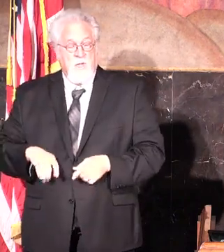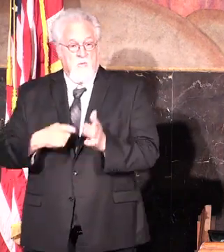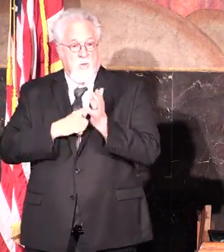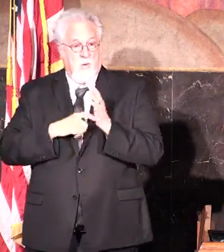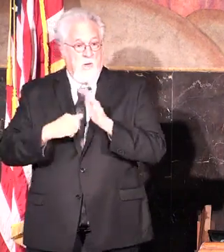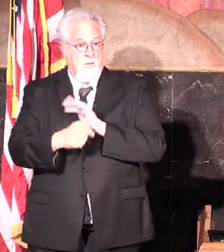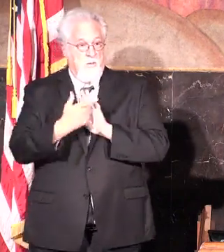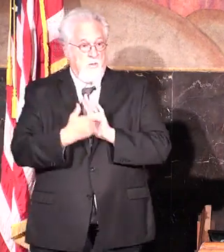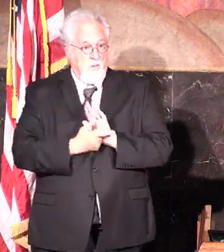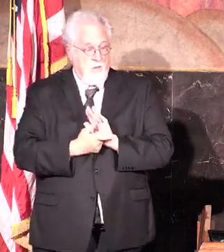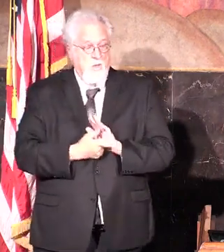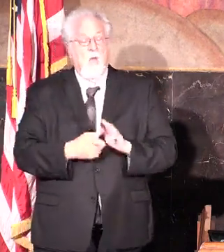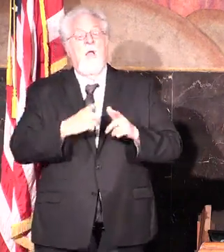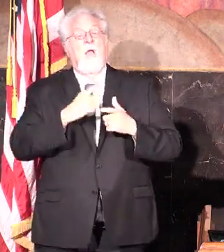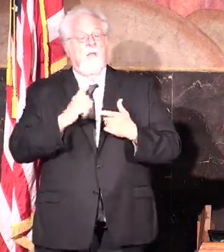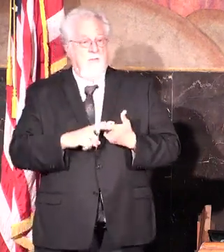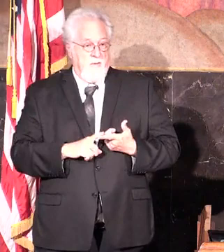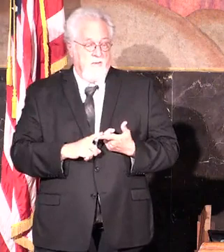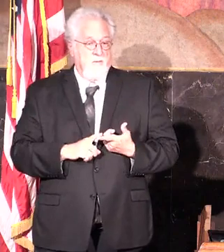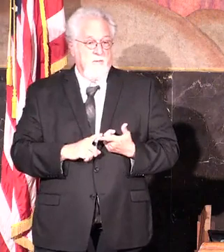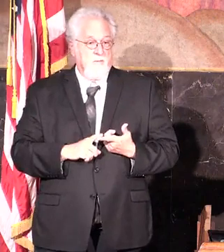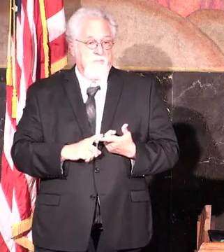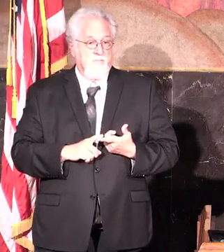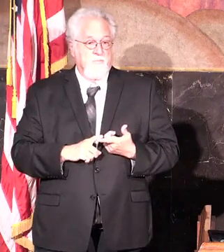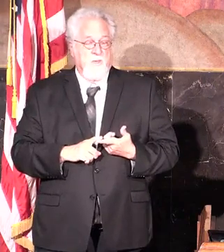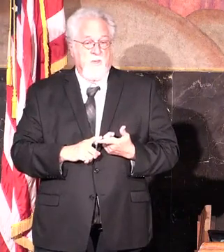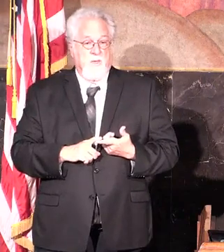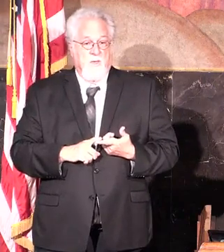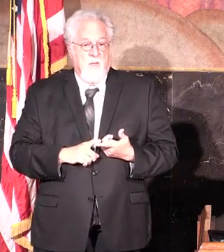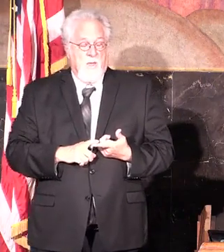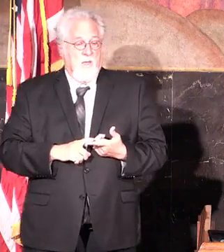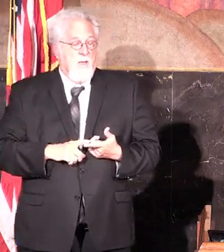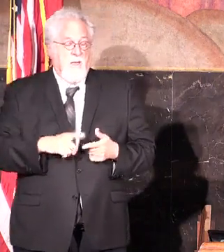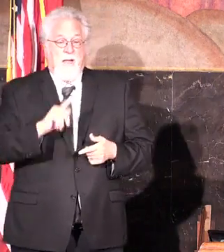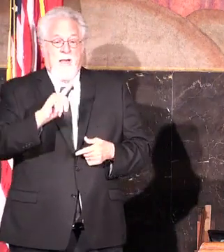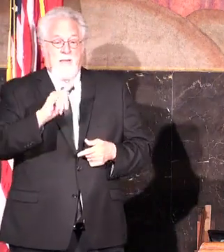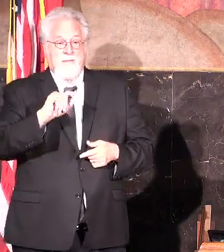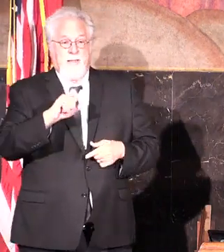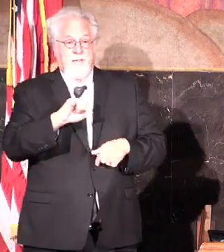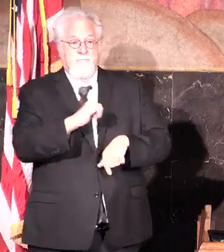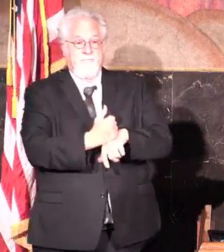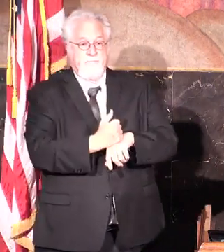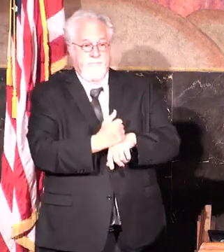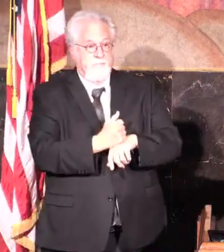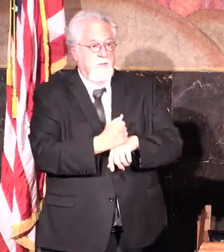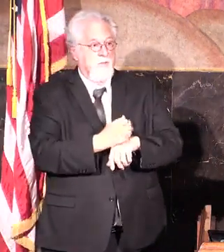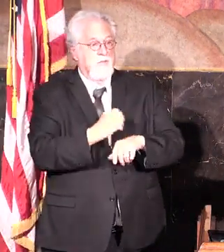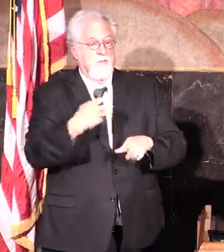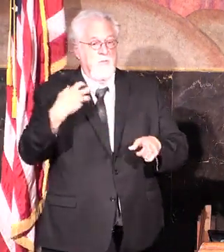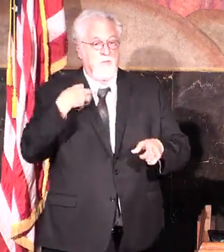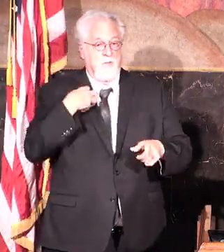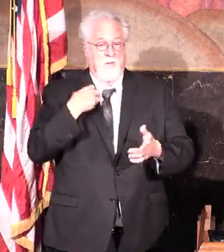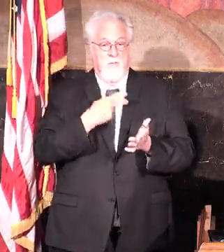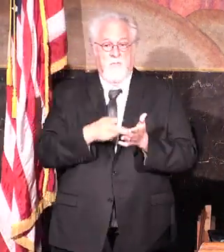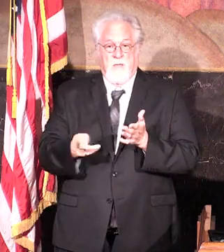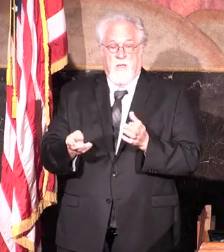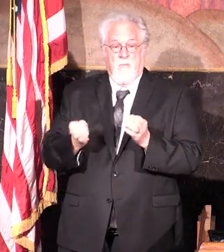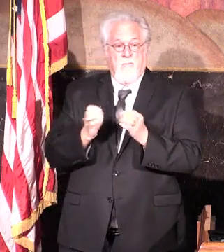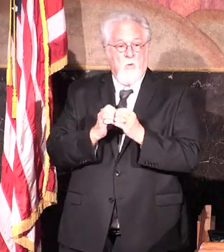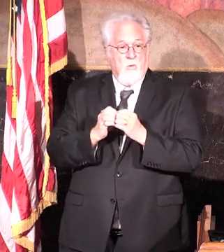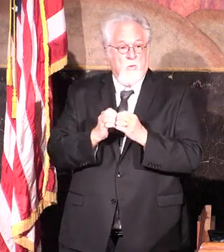law, then a assessment is made, a tax is made, so the employers pay a